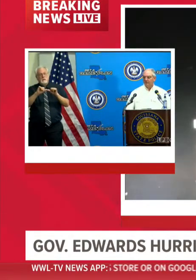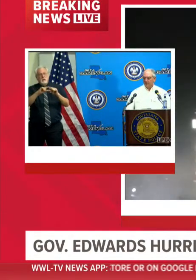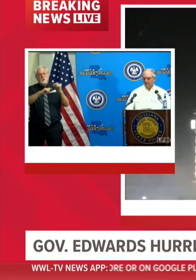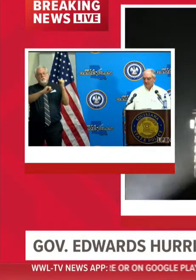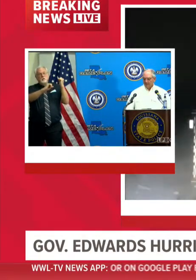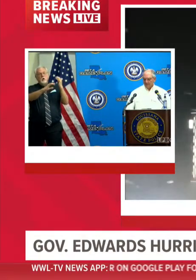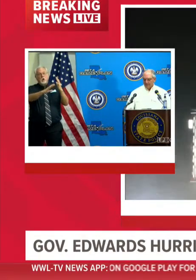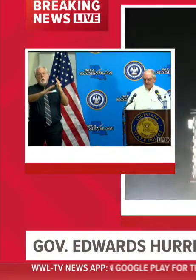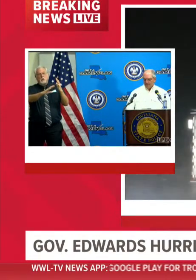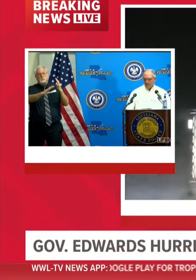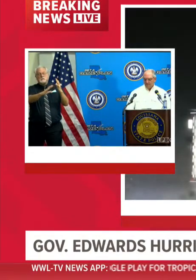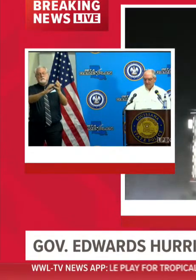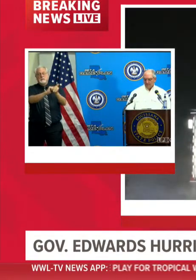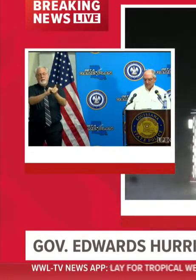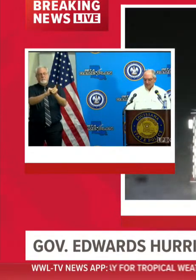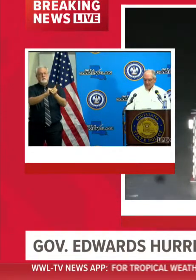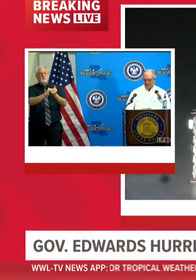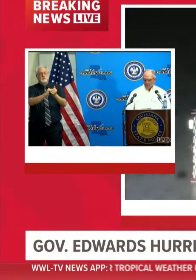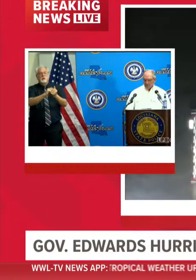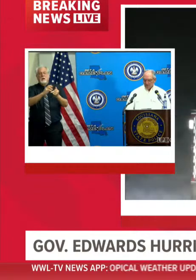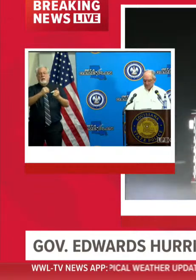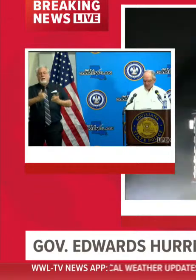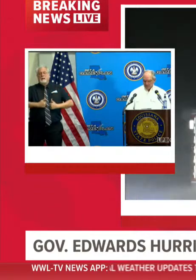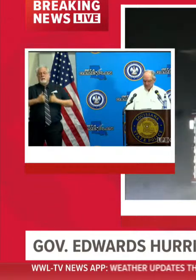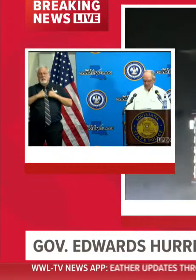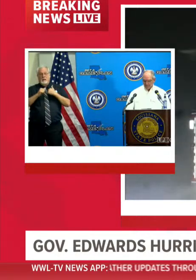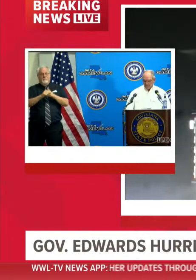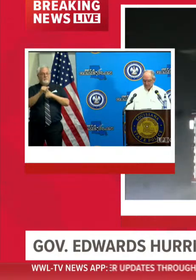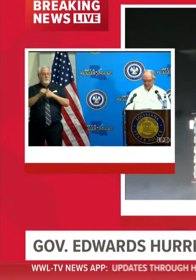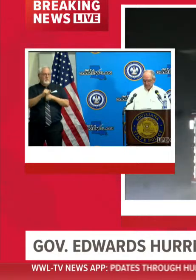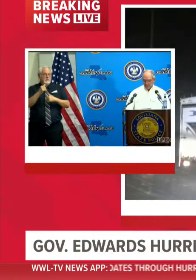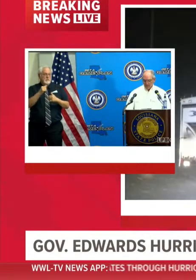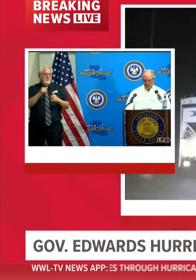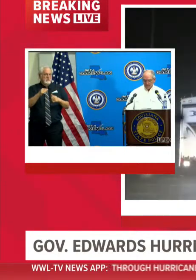cause damage and life-threatening conditions,